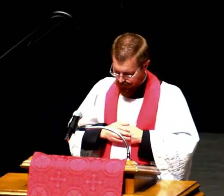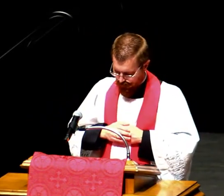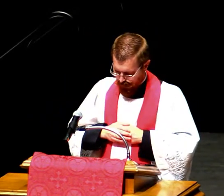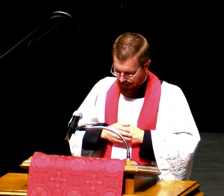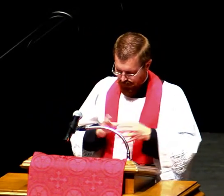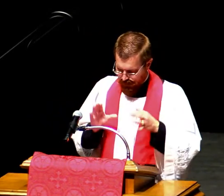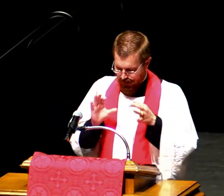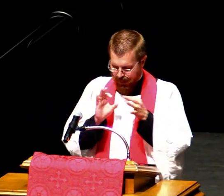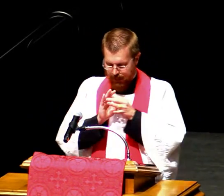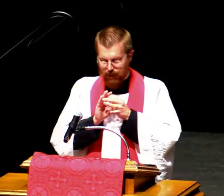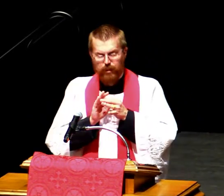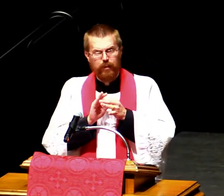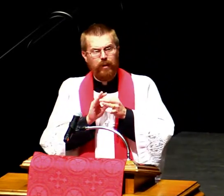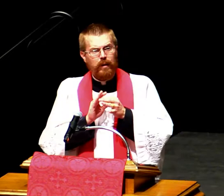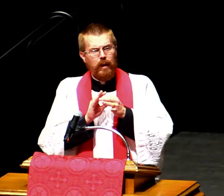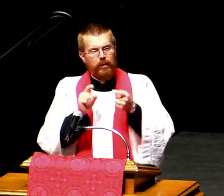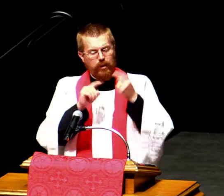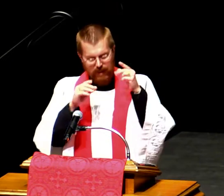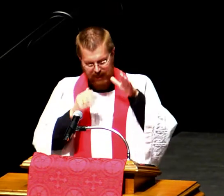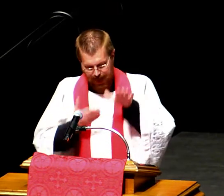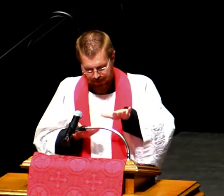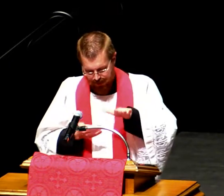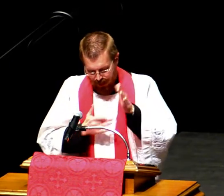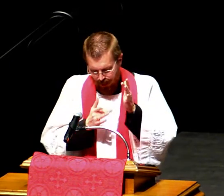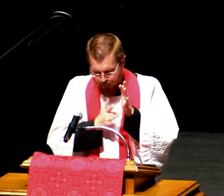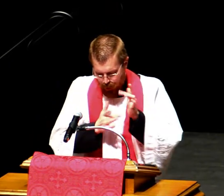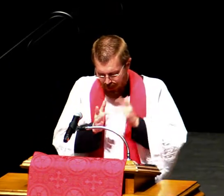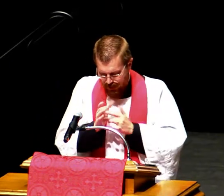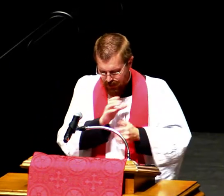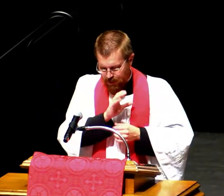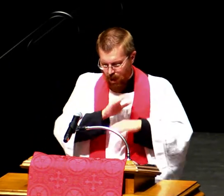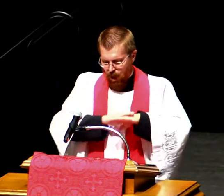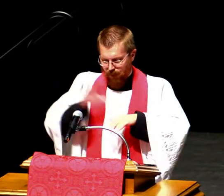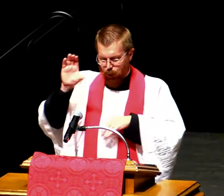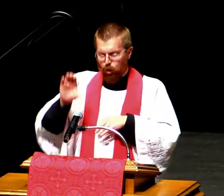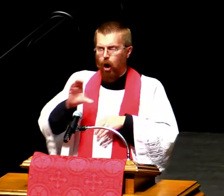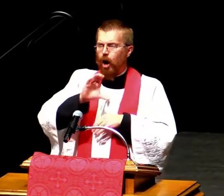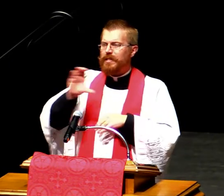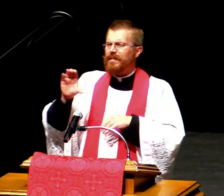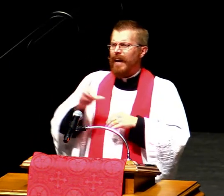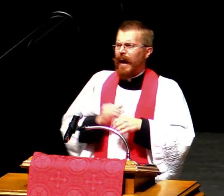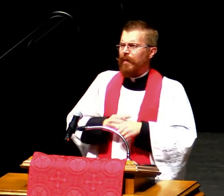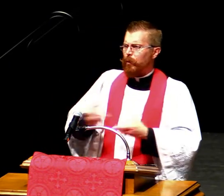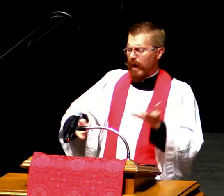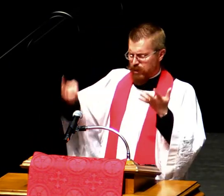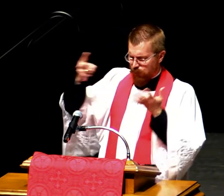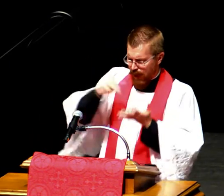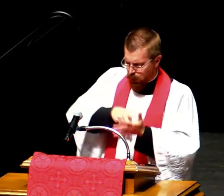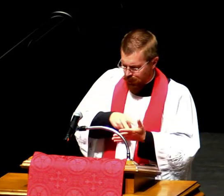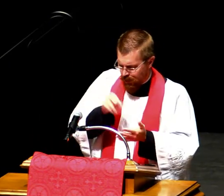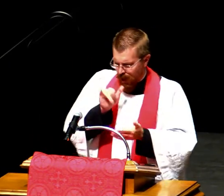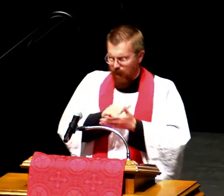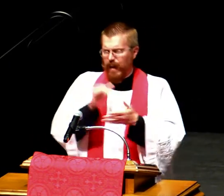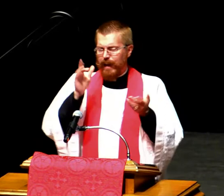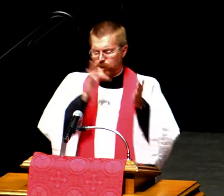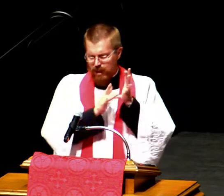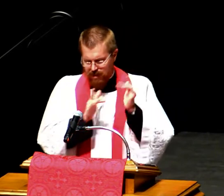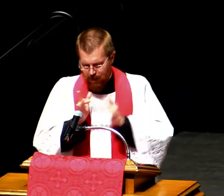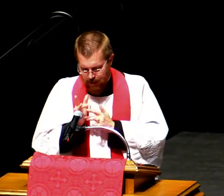He's connected you to the death of Jesus on the cross and the resurrection of that Jesus